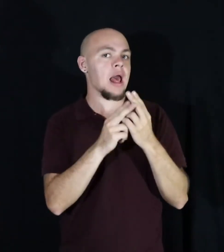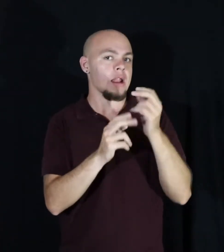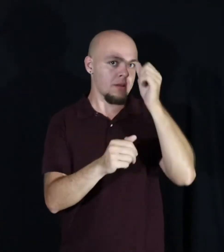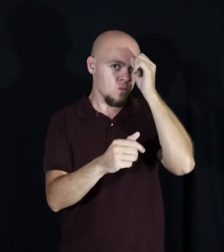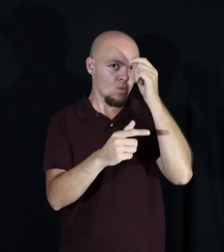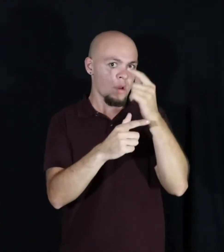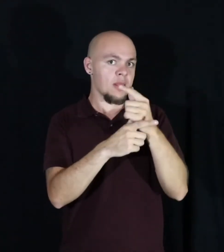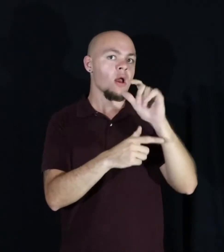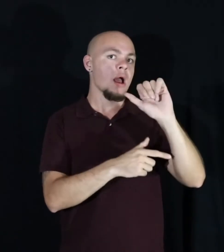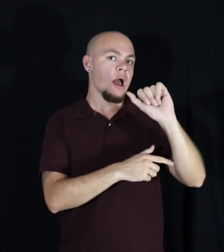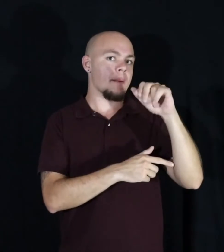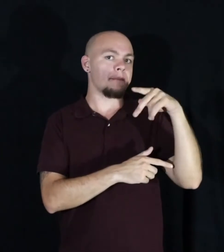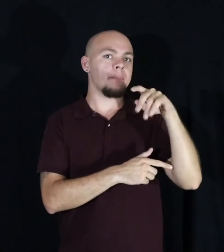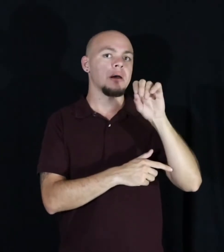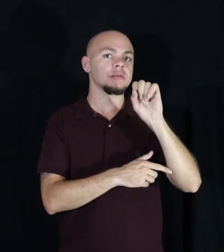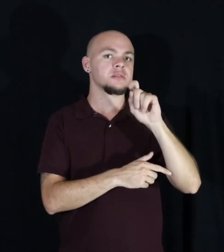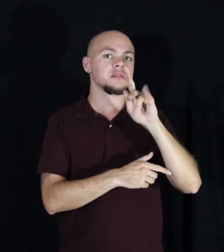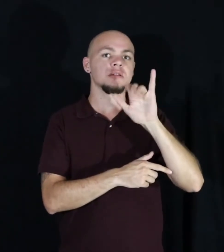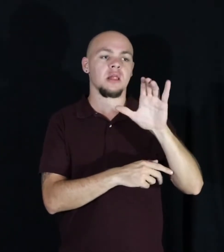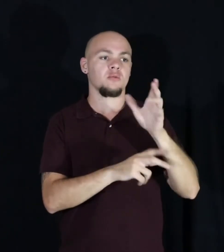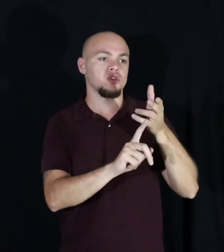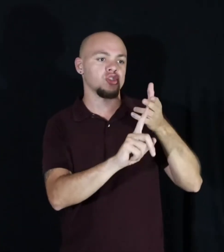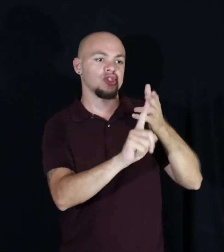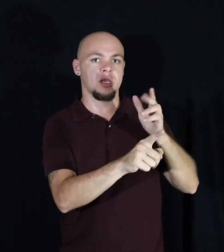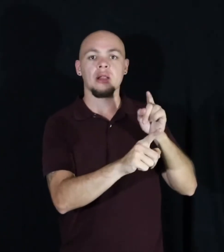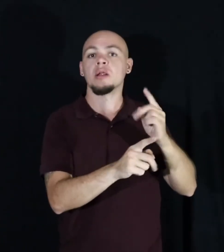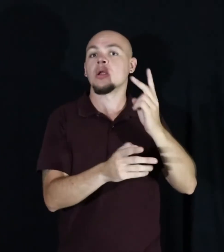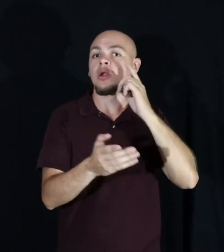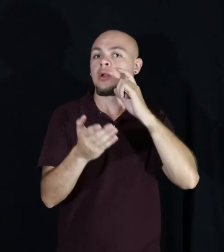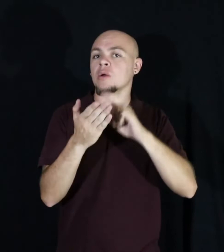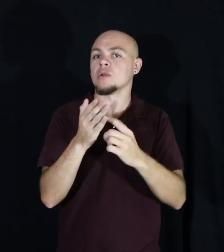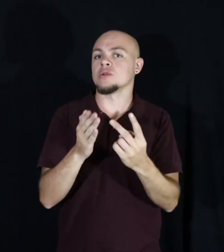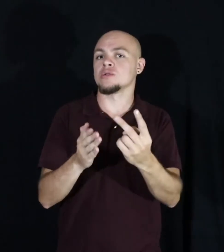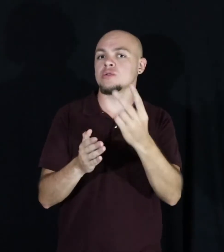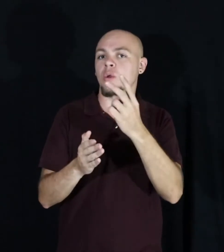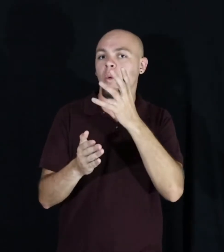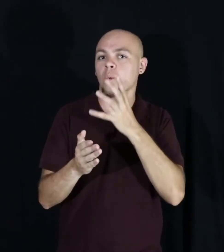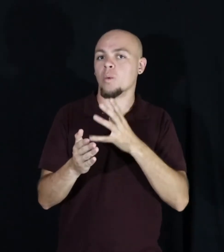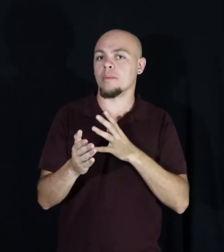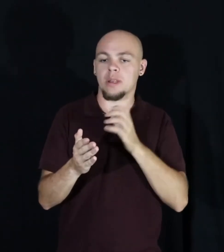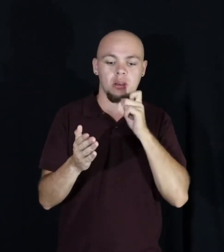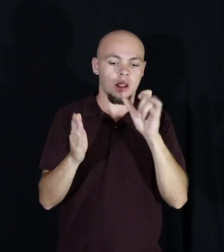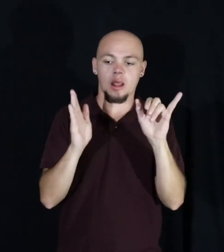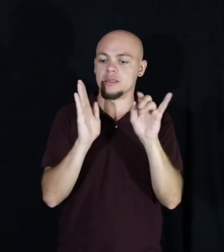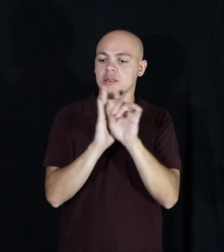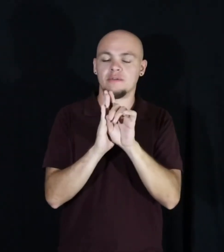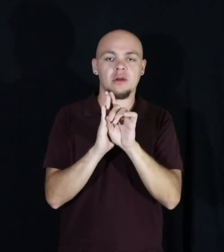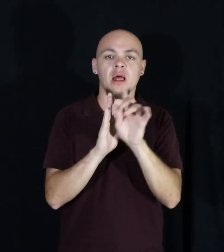his medical office. Witnesses noticed 2 unidentified females leaving the scene.